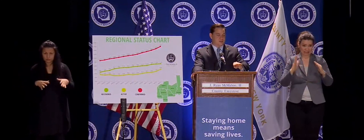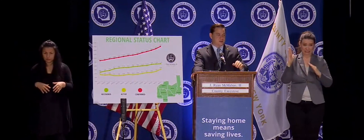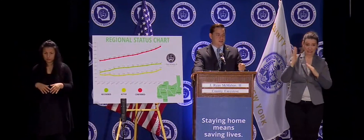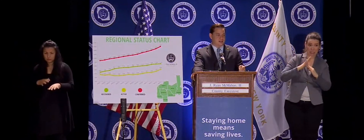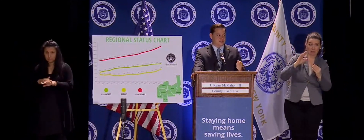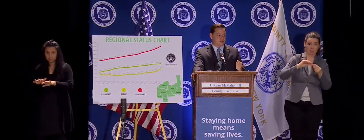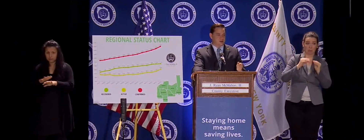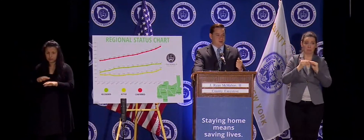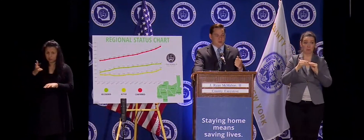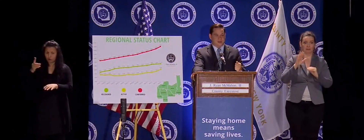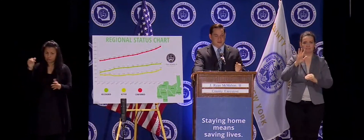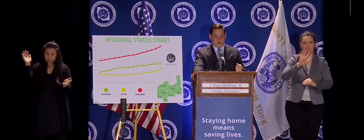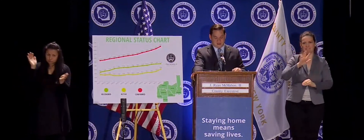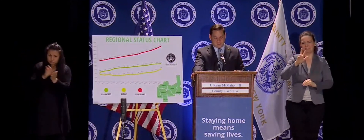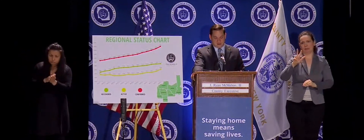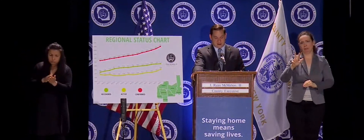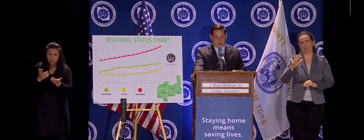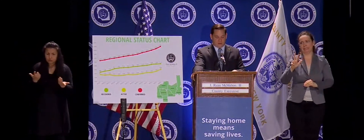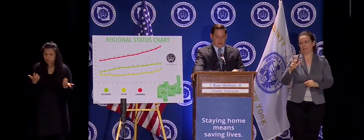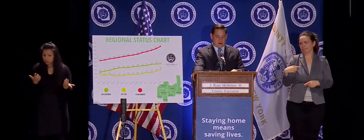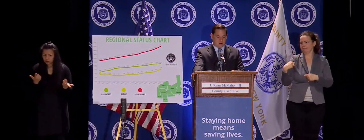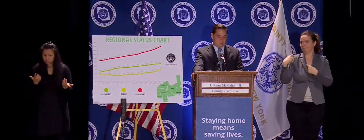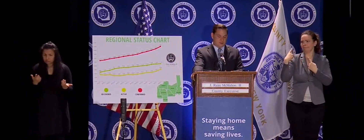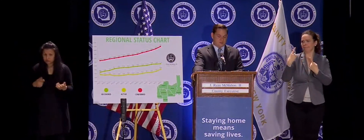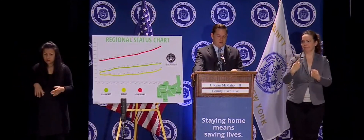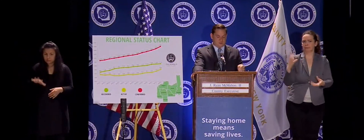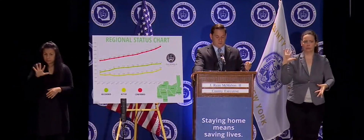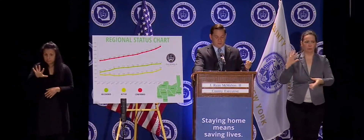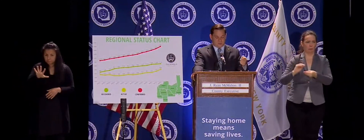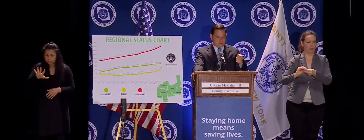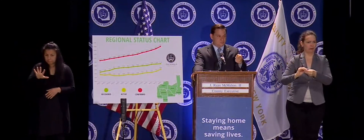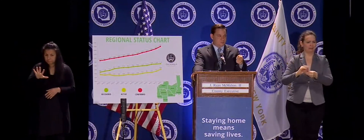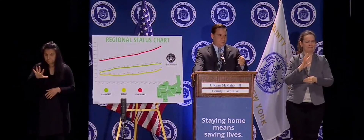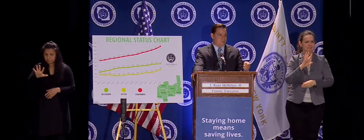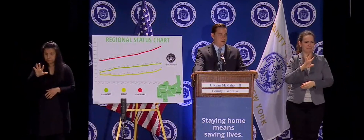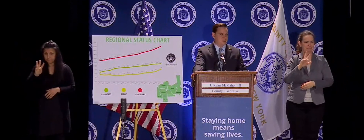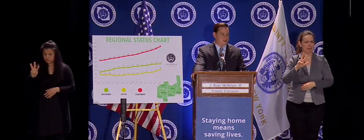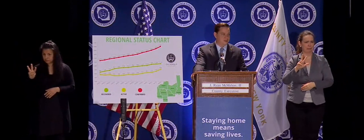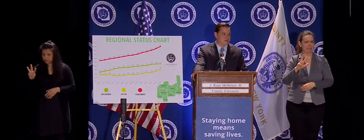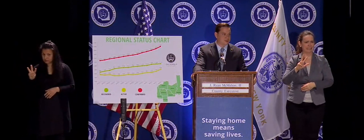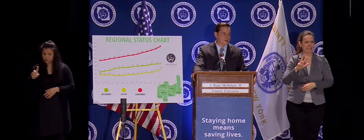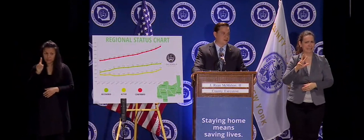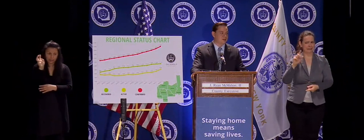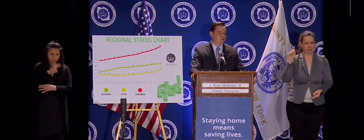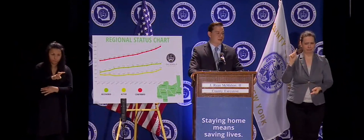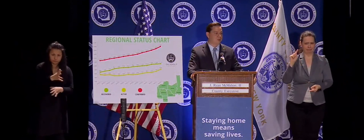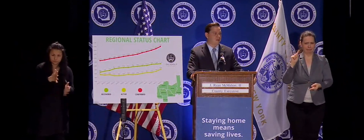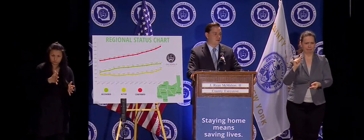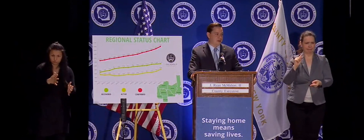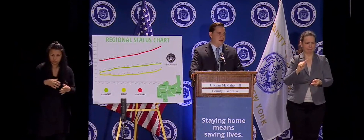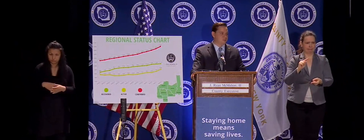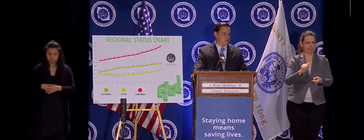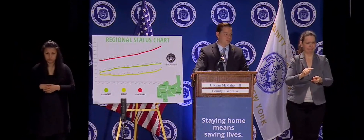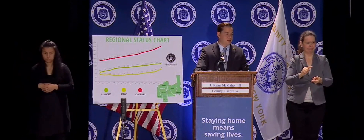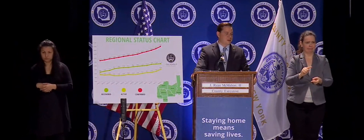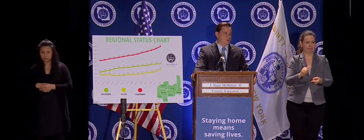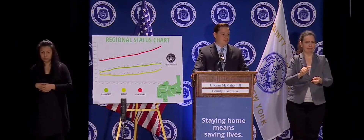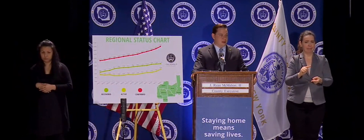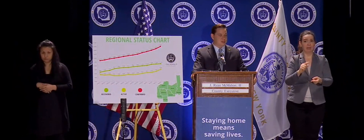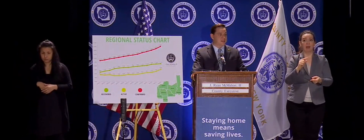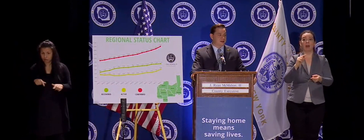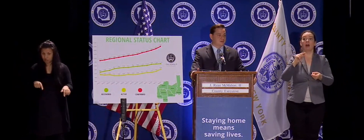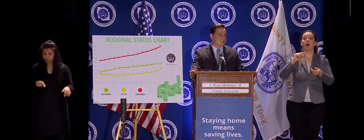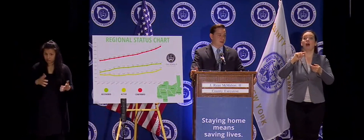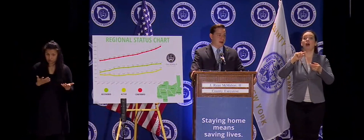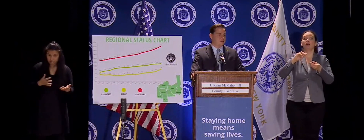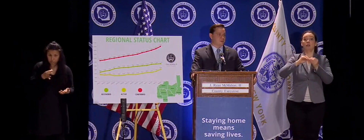for 14 straight days to trigger. We did. Now we've gone up because we have people being essentially dropped off at our hospital that